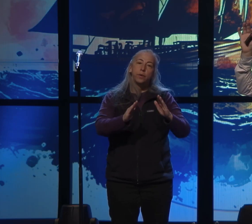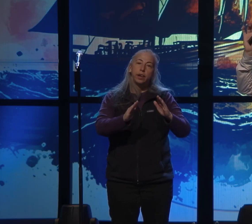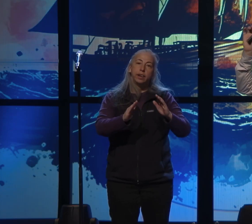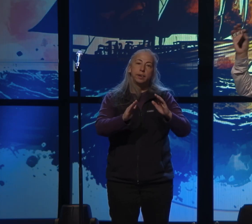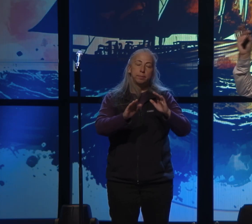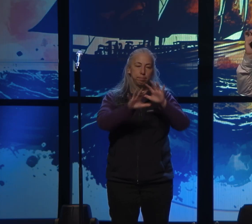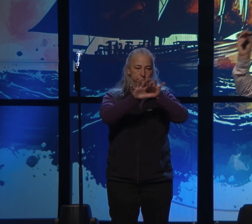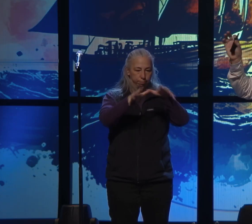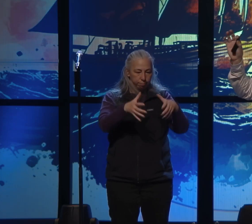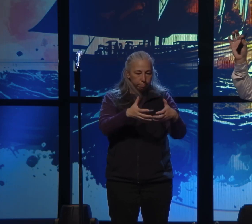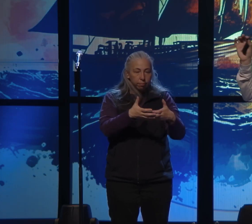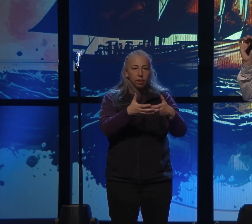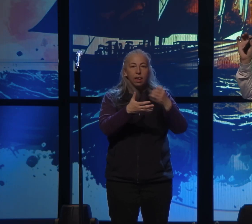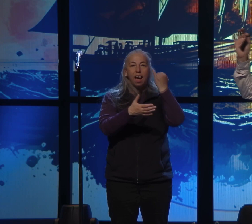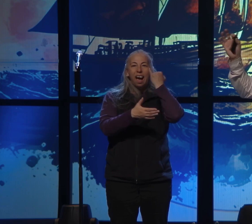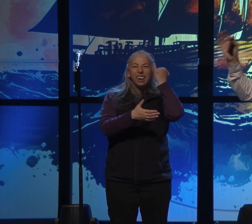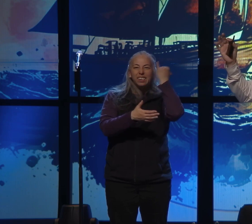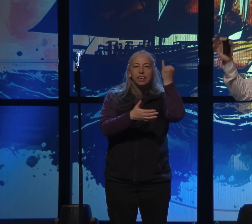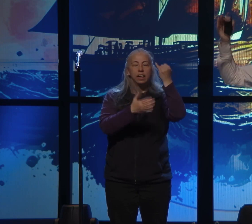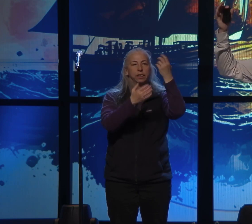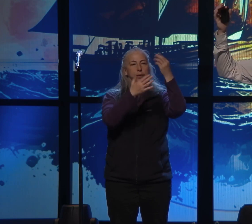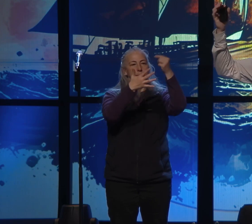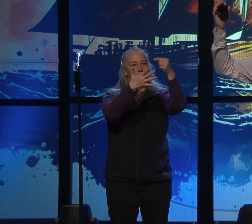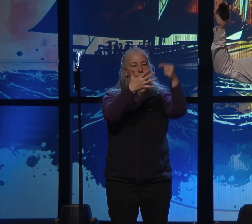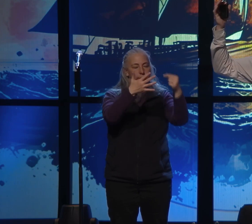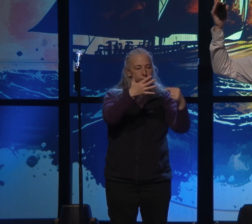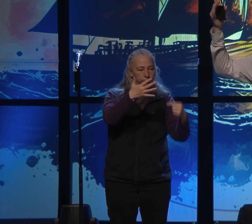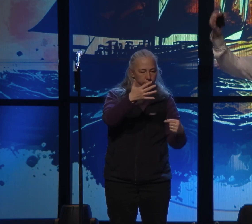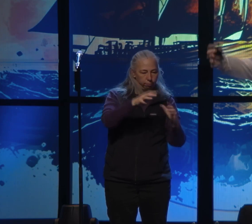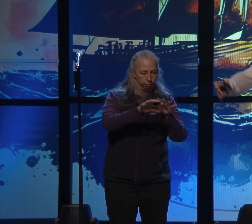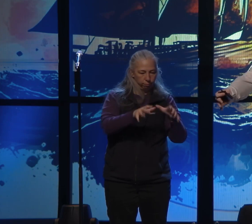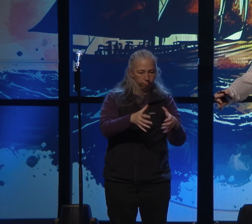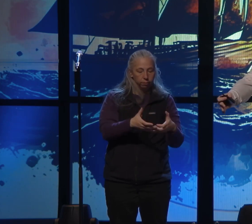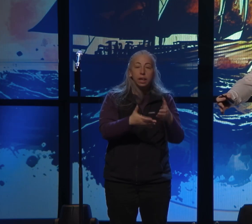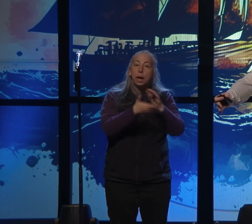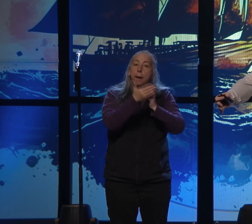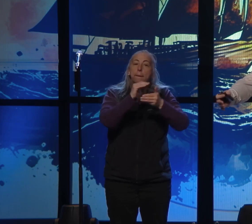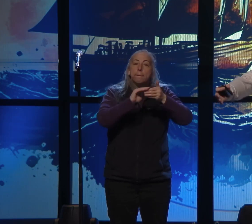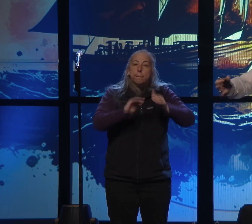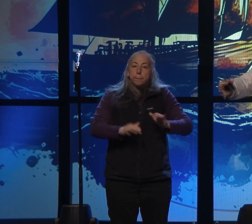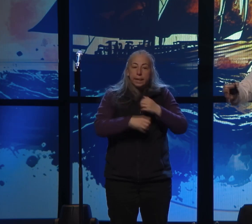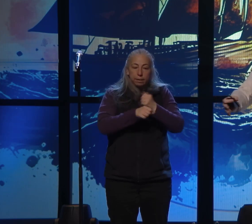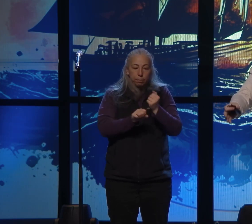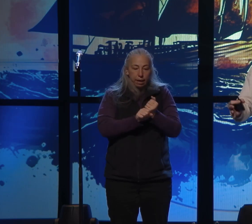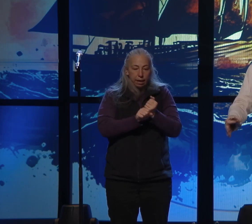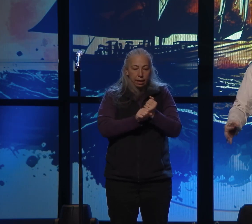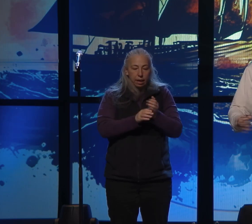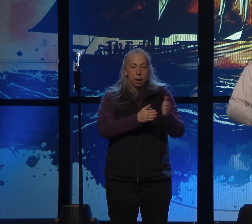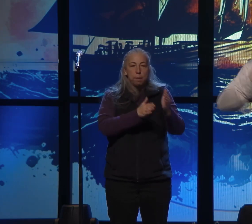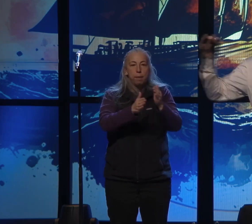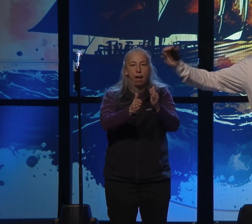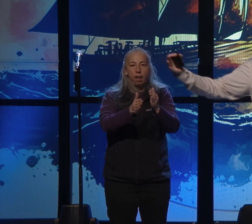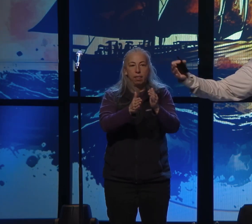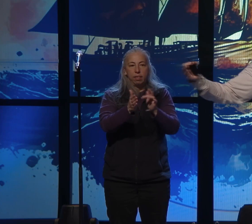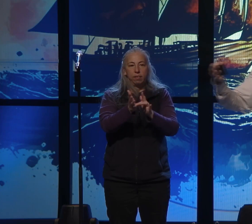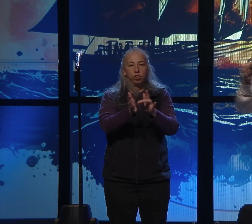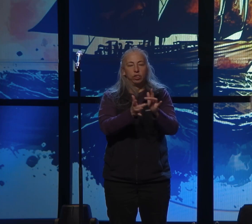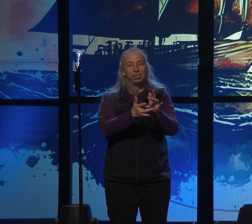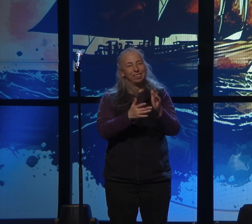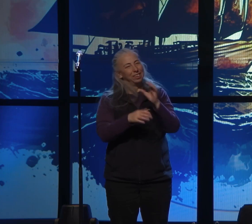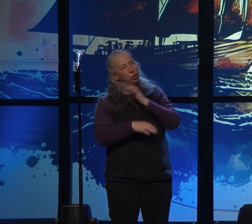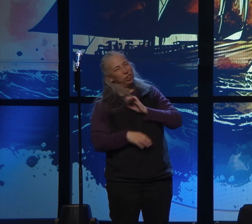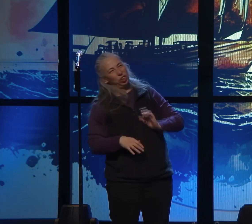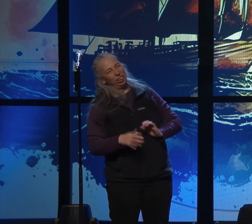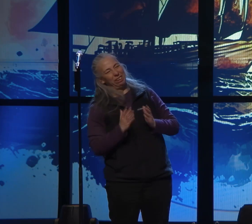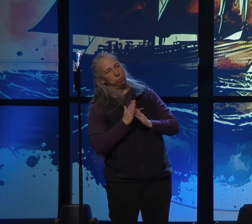set of ideas or principles that we would call the peacemaking path of Jesus. I'm hesitant to call it Christianity because that's very broad,